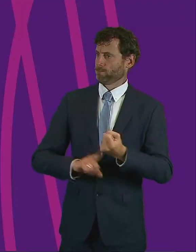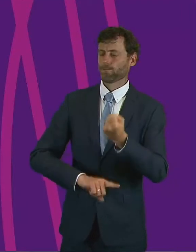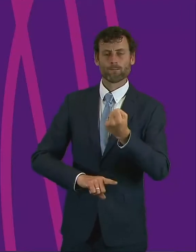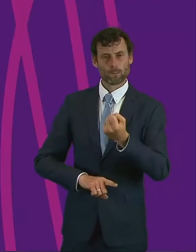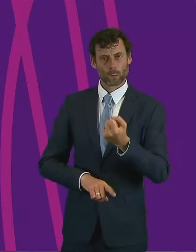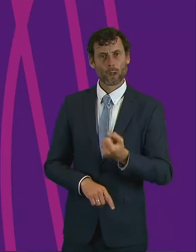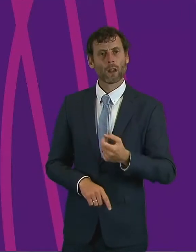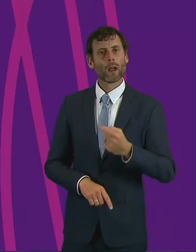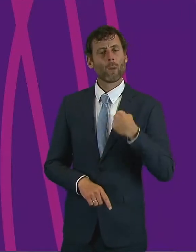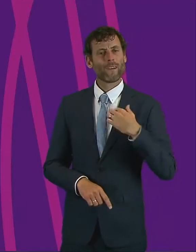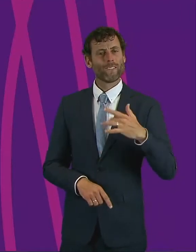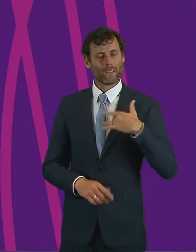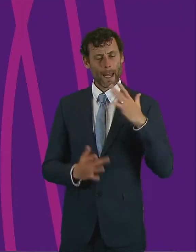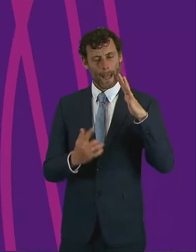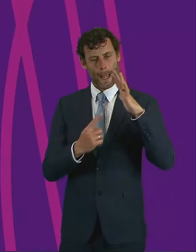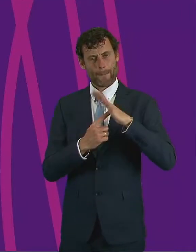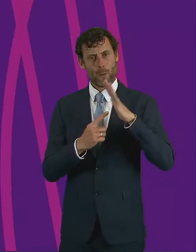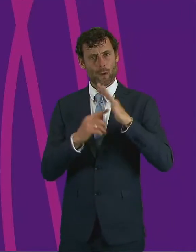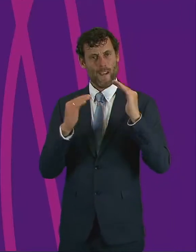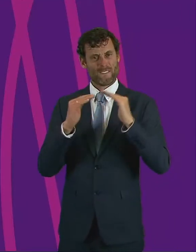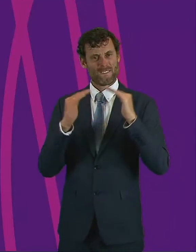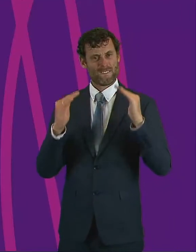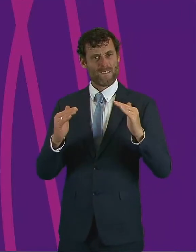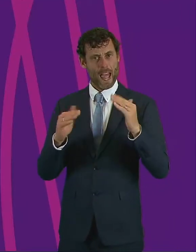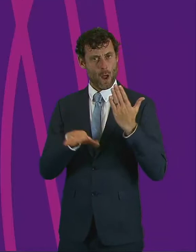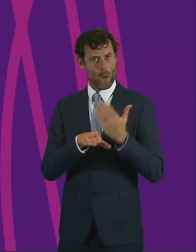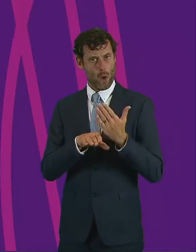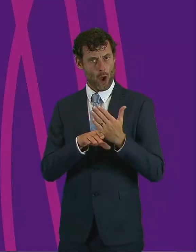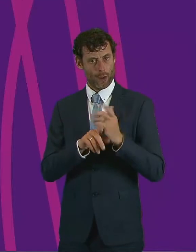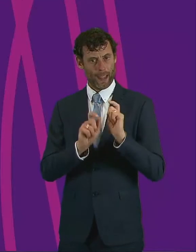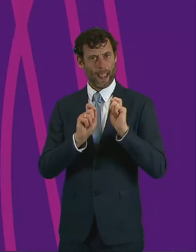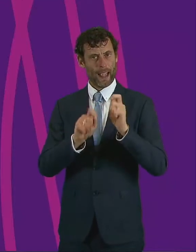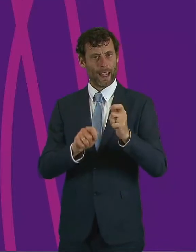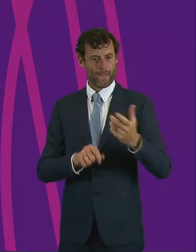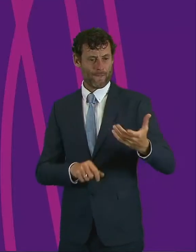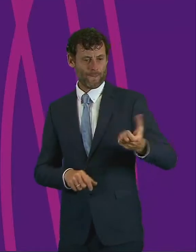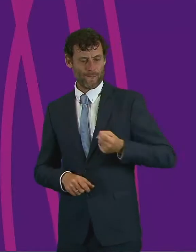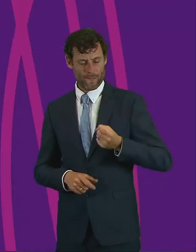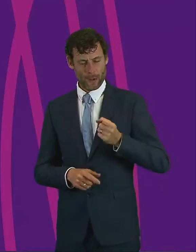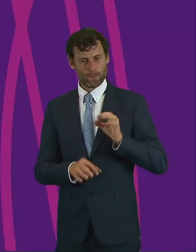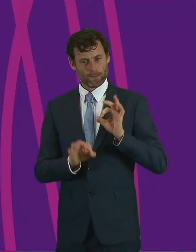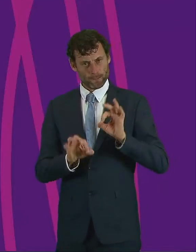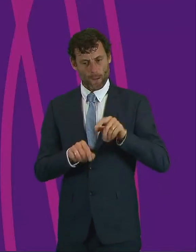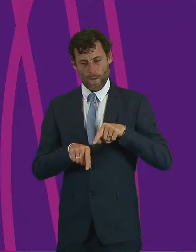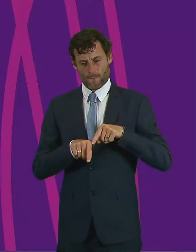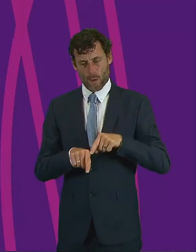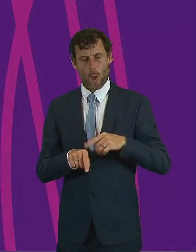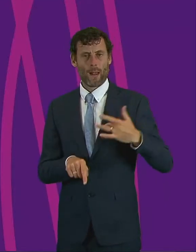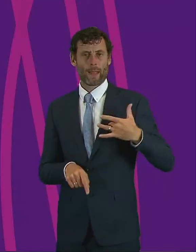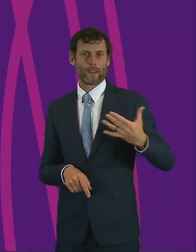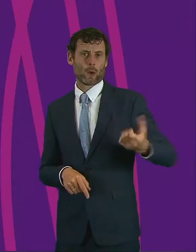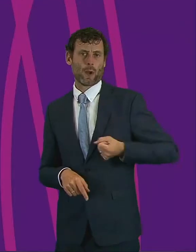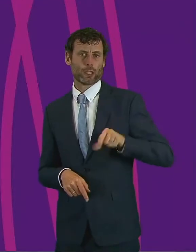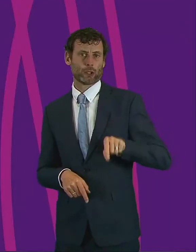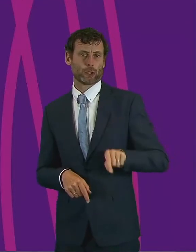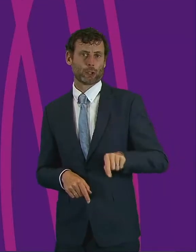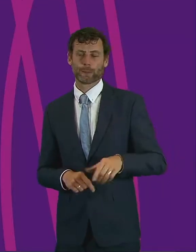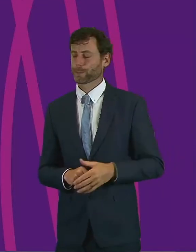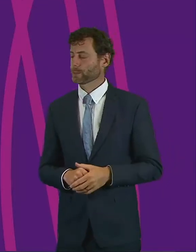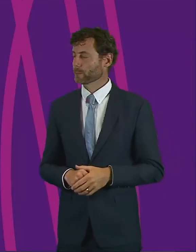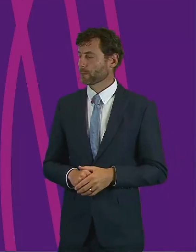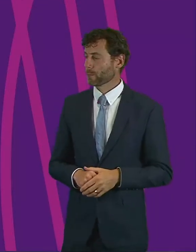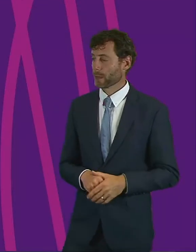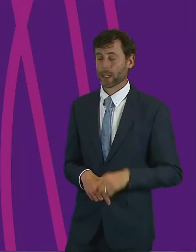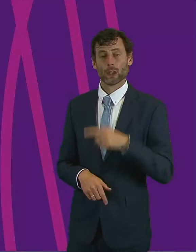principles of fair work and payment of the real living wage is essential. Given much of the Chancellor's